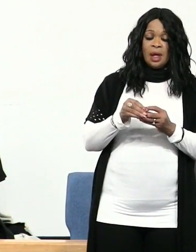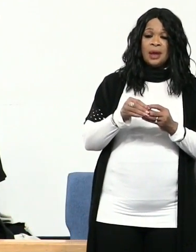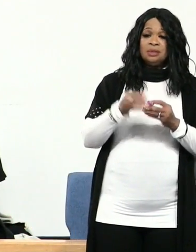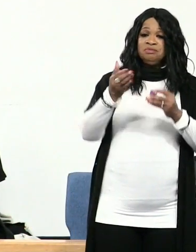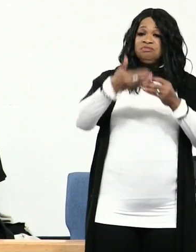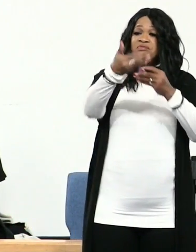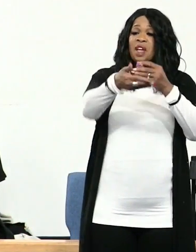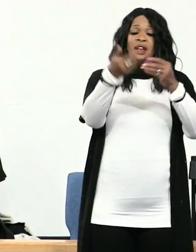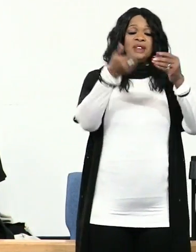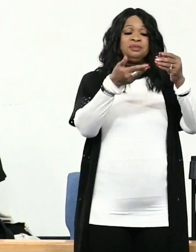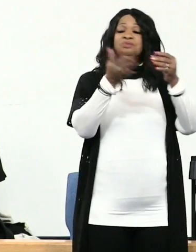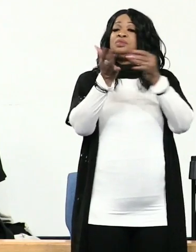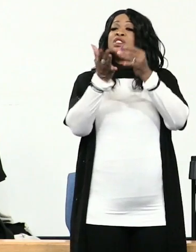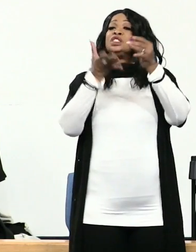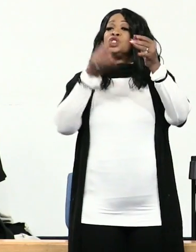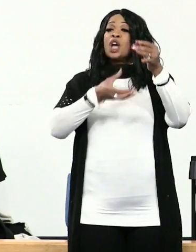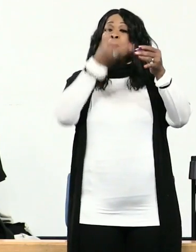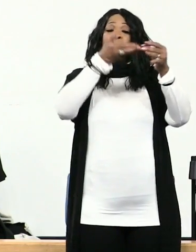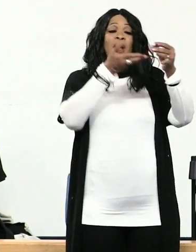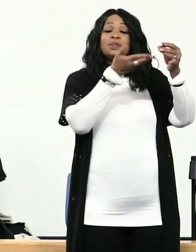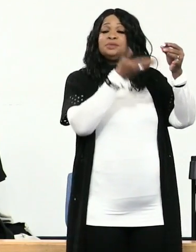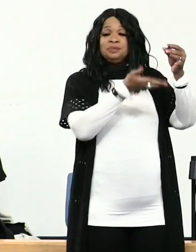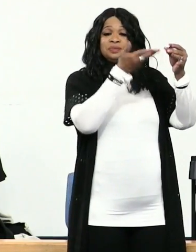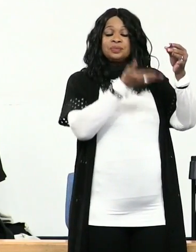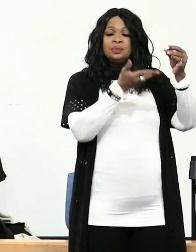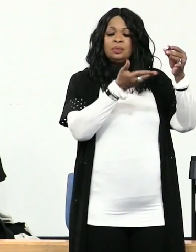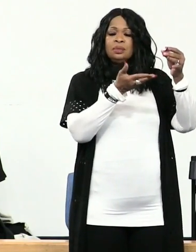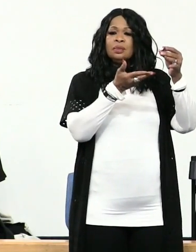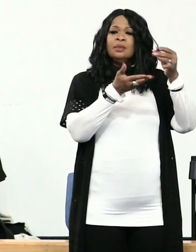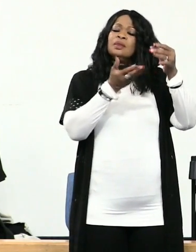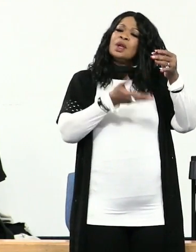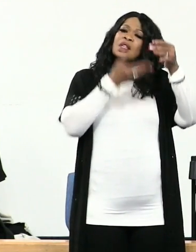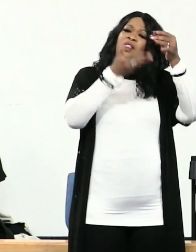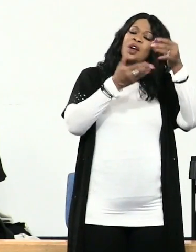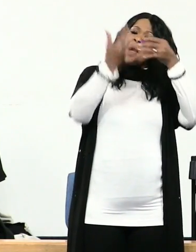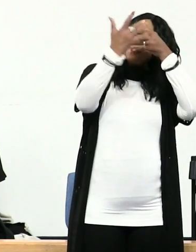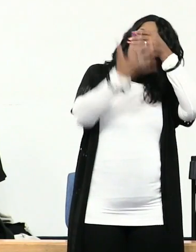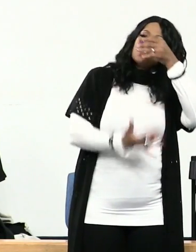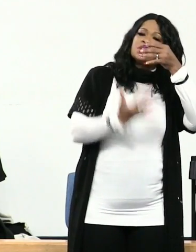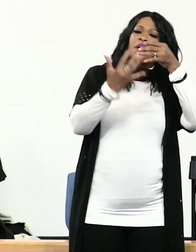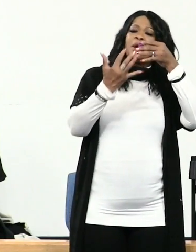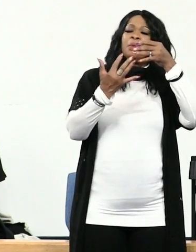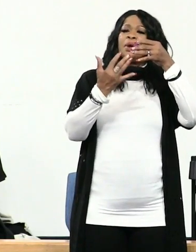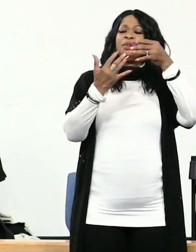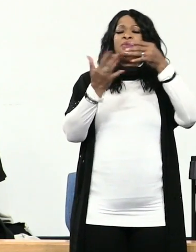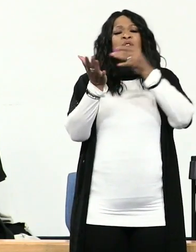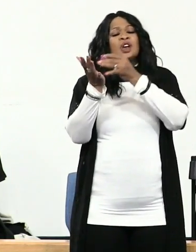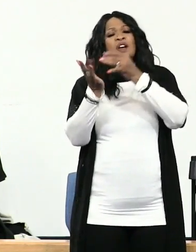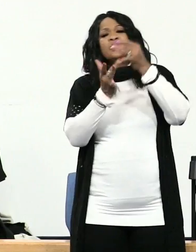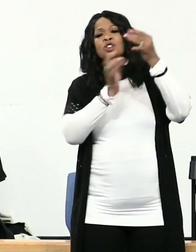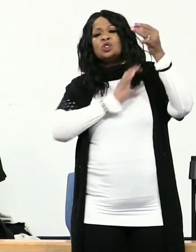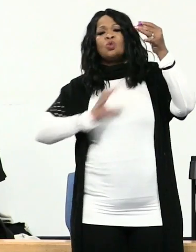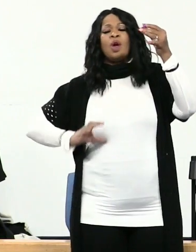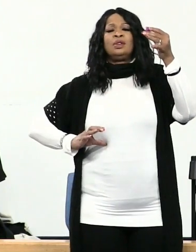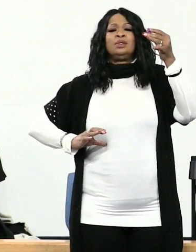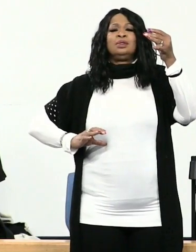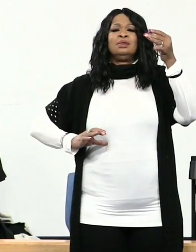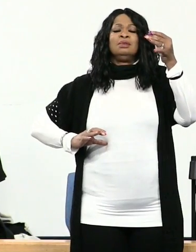Next, Jesus took the cup. The cup represents the shed blood of Jesus